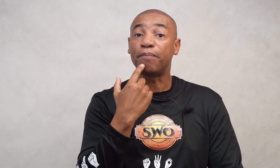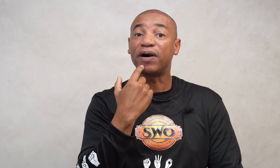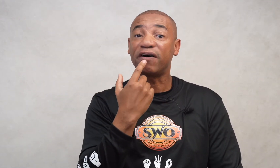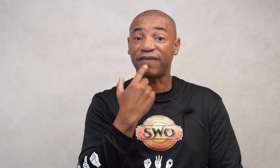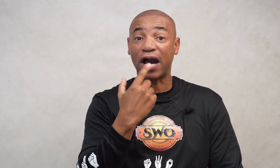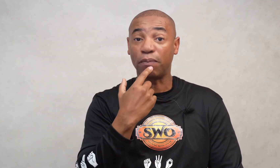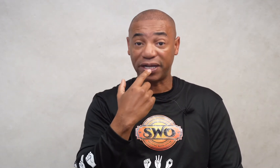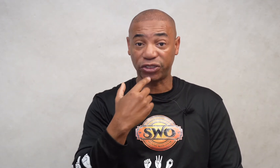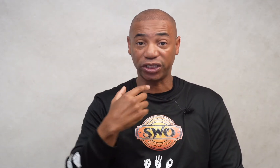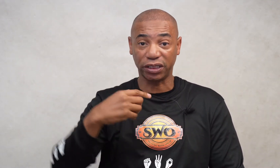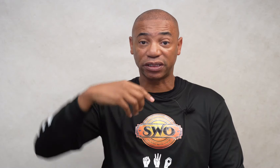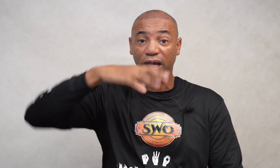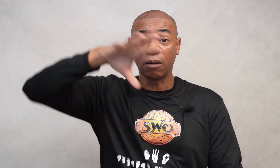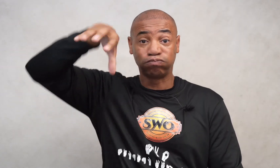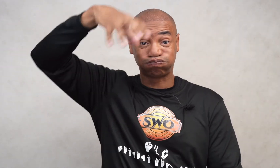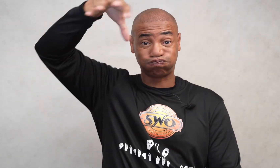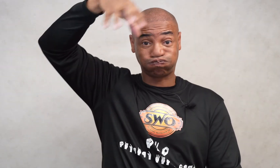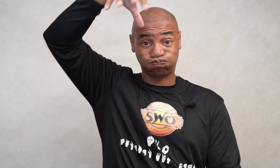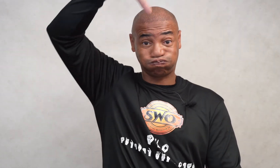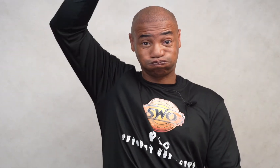puff out my cheeks.